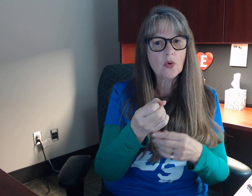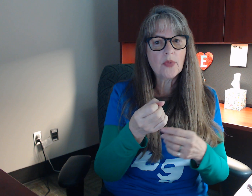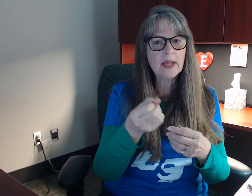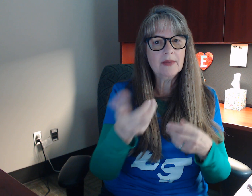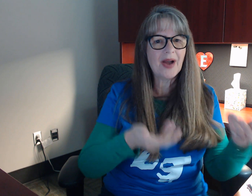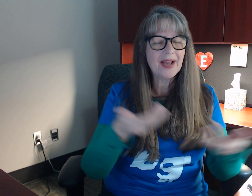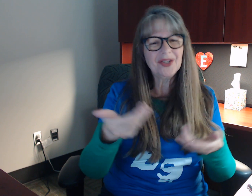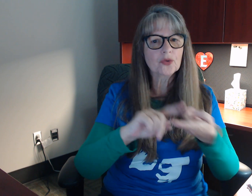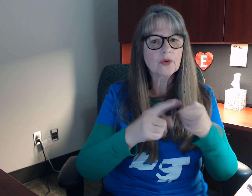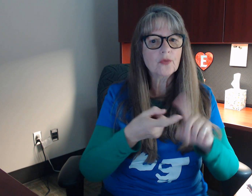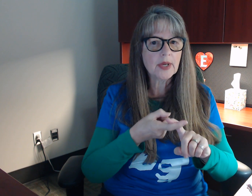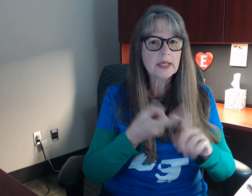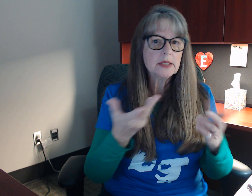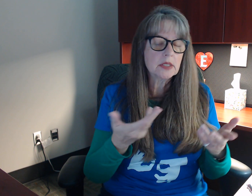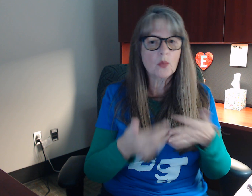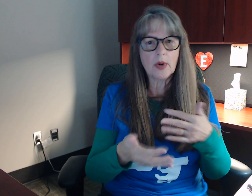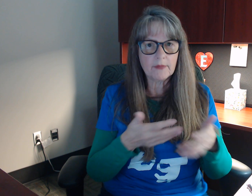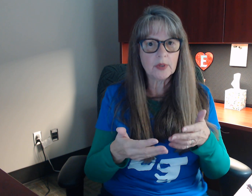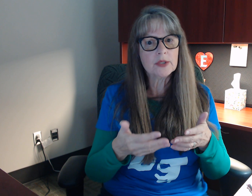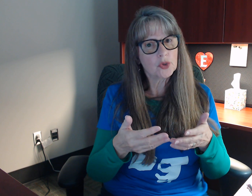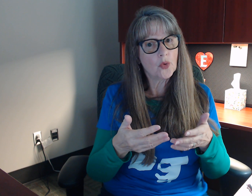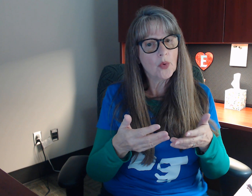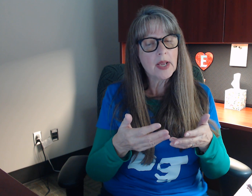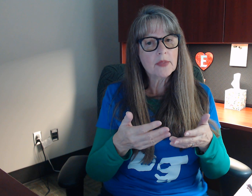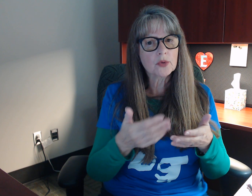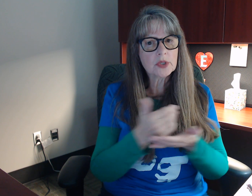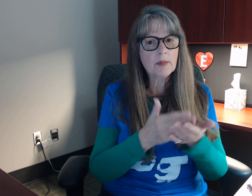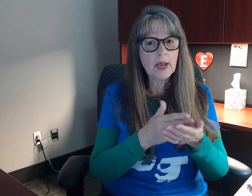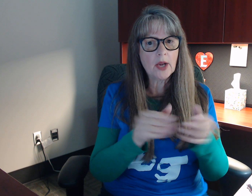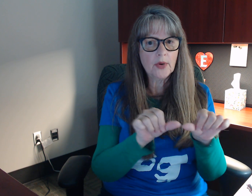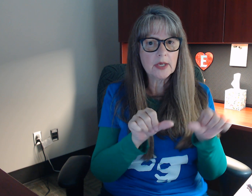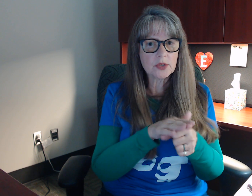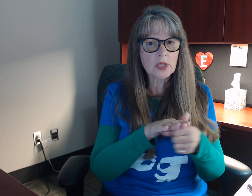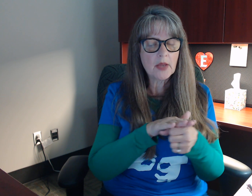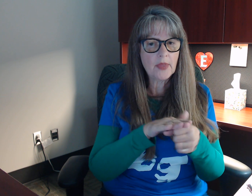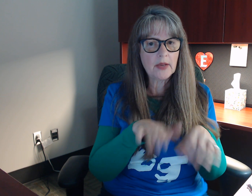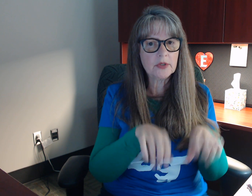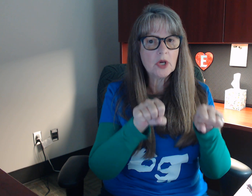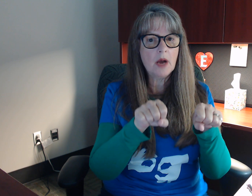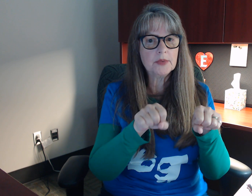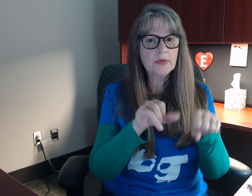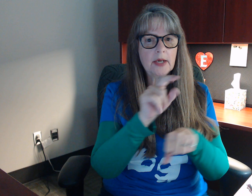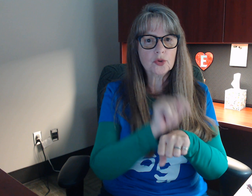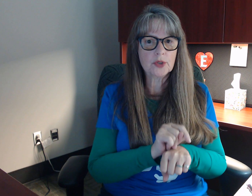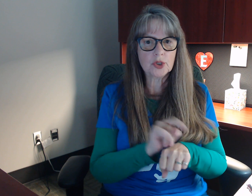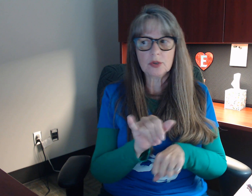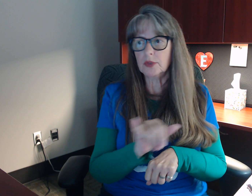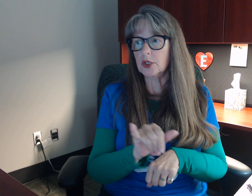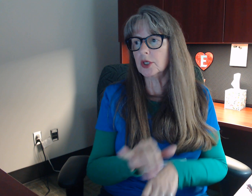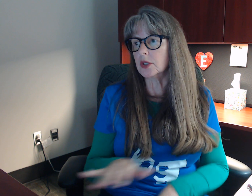they invite, their friends and whatever. And so there's some areas that have adopted that tradition as